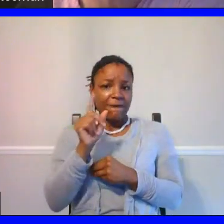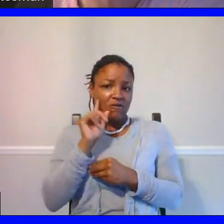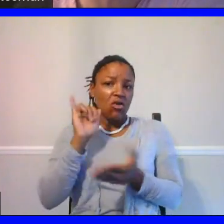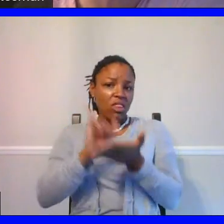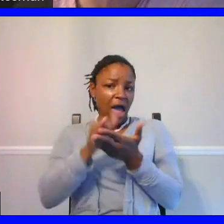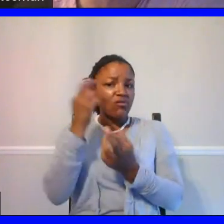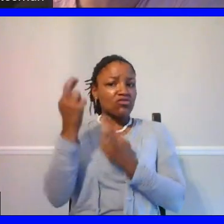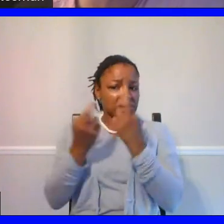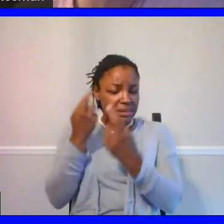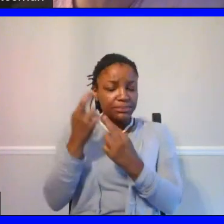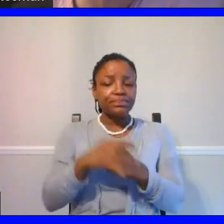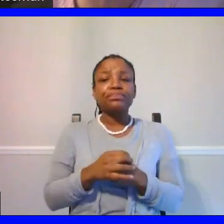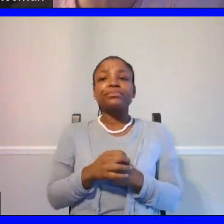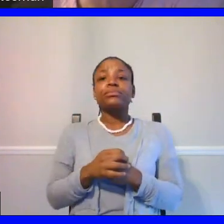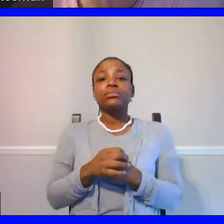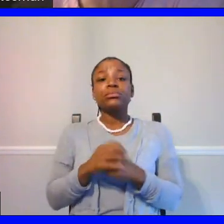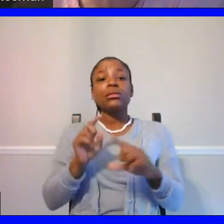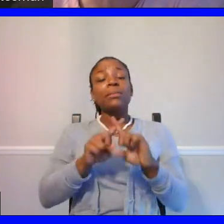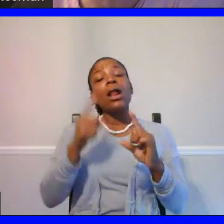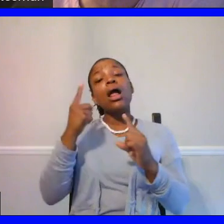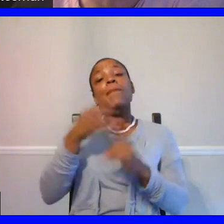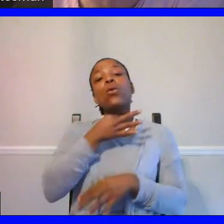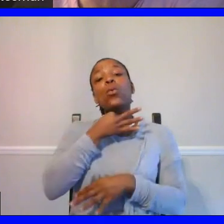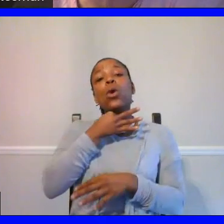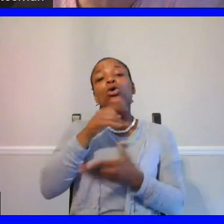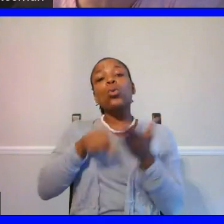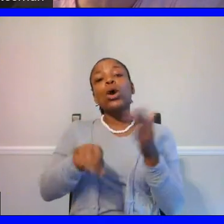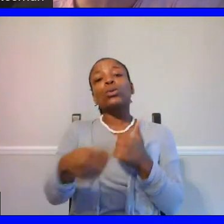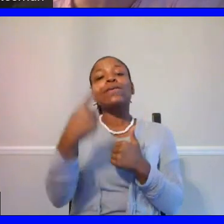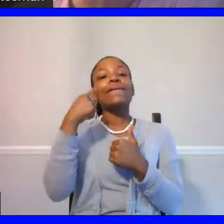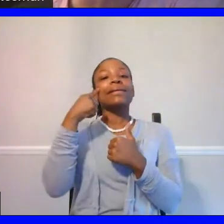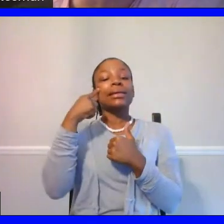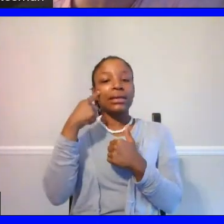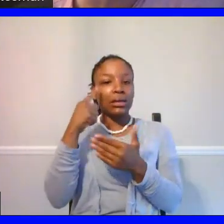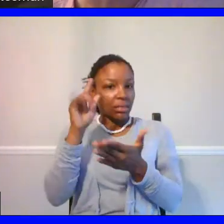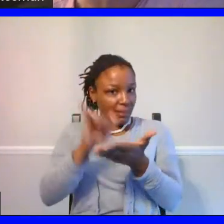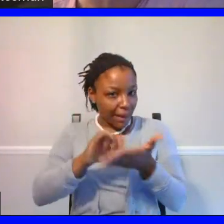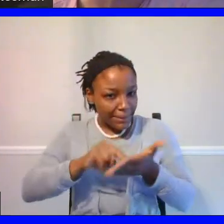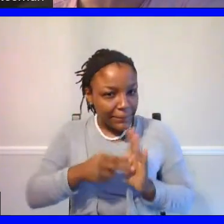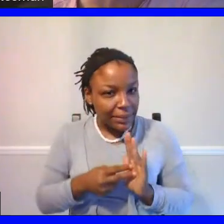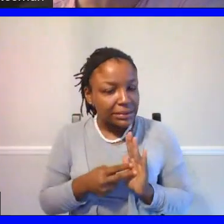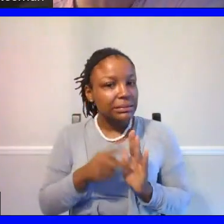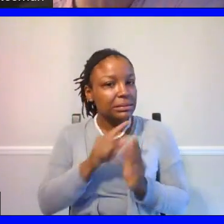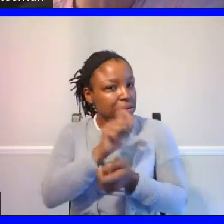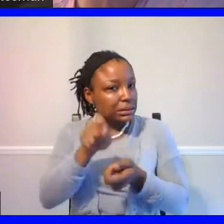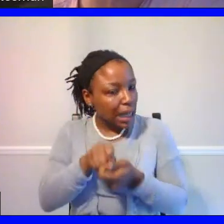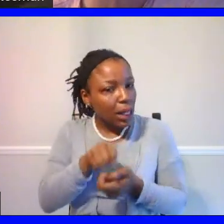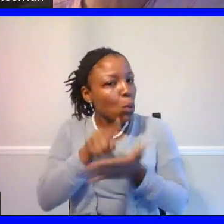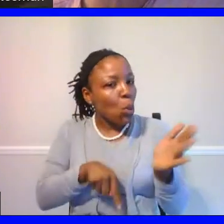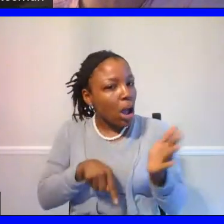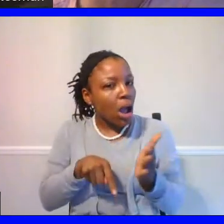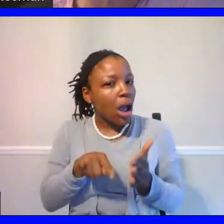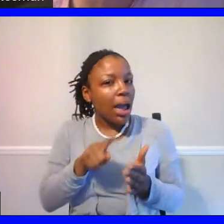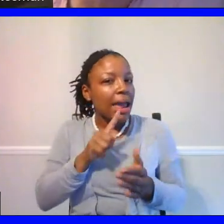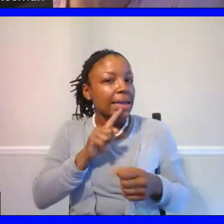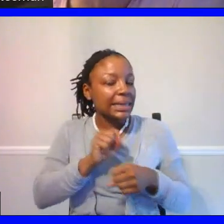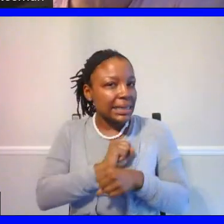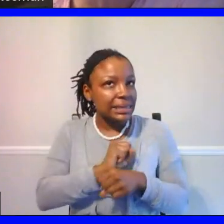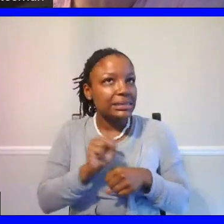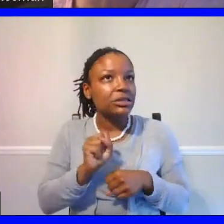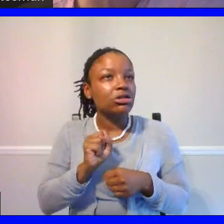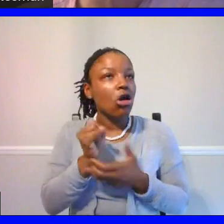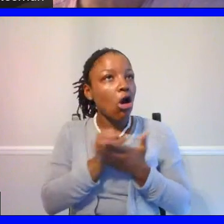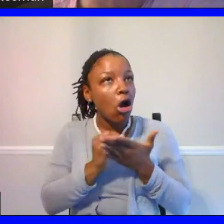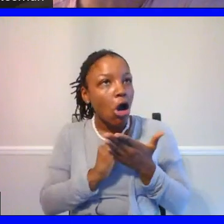But I wonder what you think that means exactly. Like, what is art as